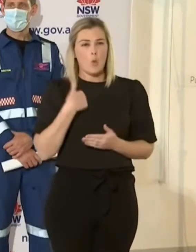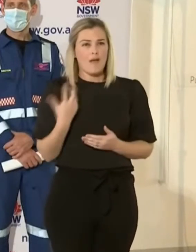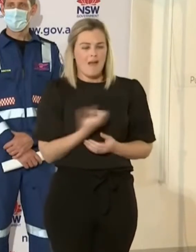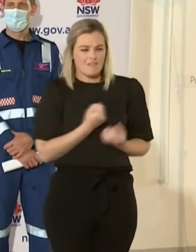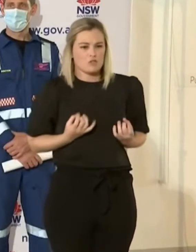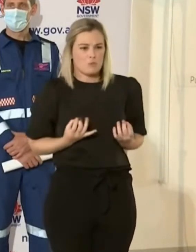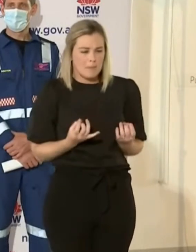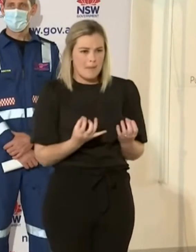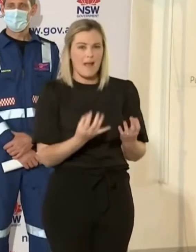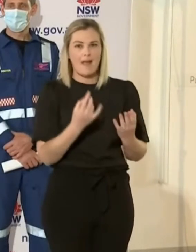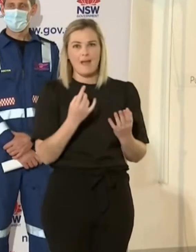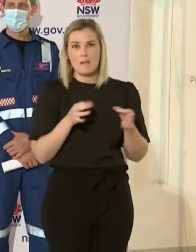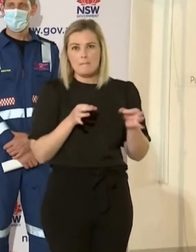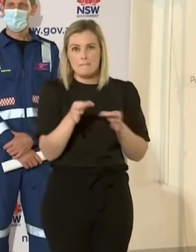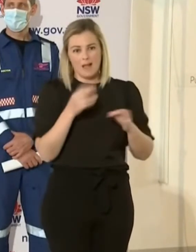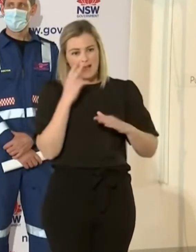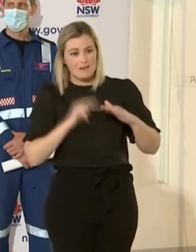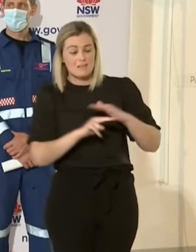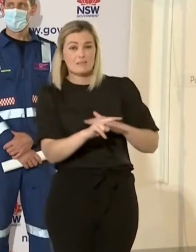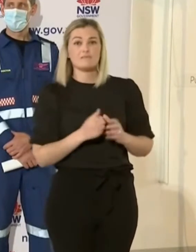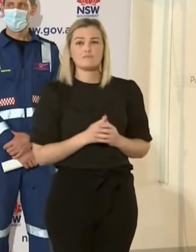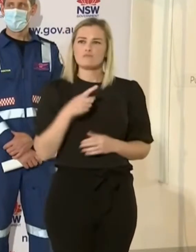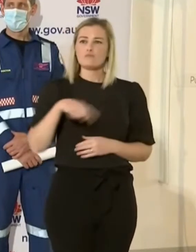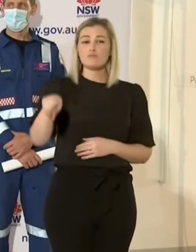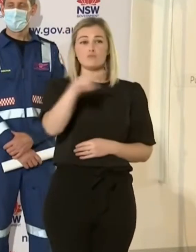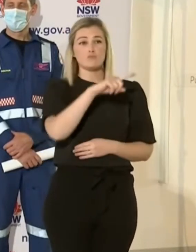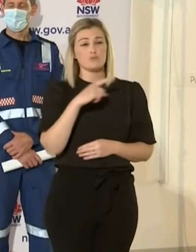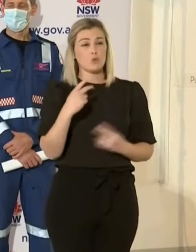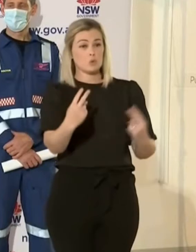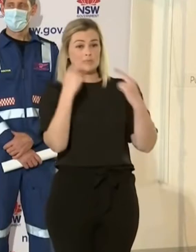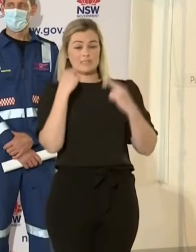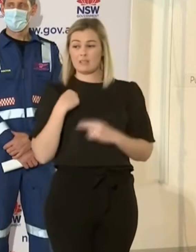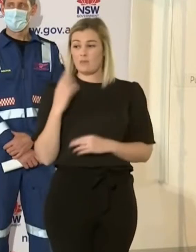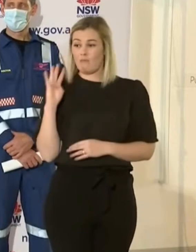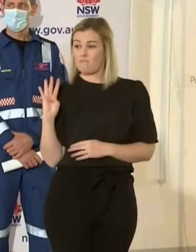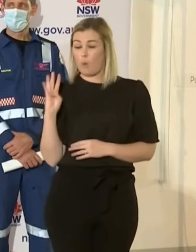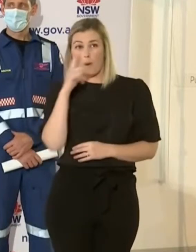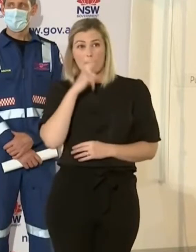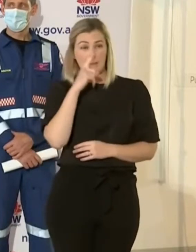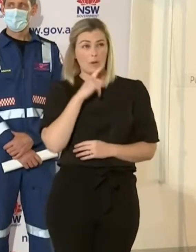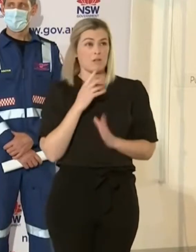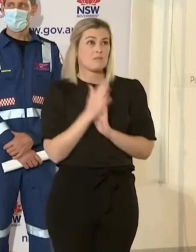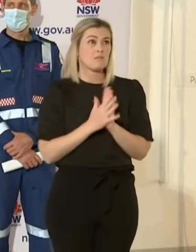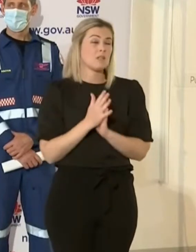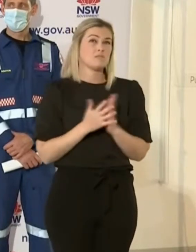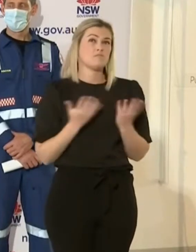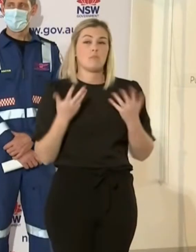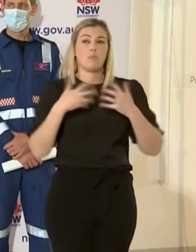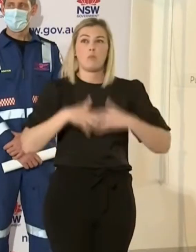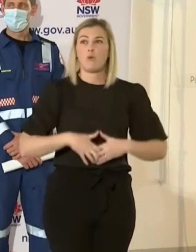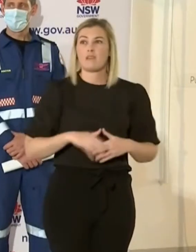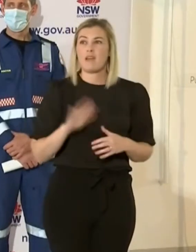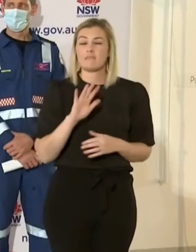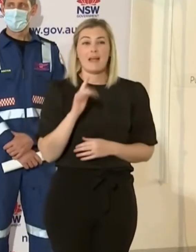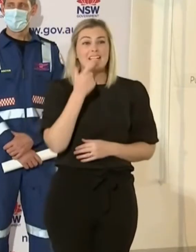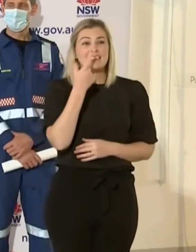how we move forward. So if there's, say, 4 of us, let's say average 2.5 hours, that's, 10 hours a day. That's about 70